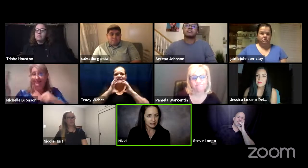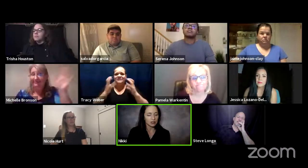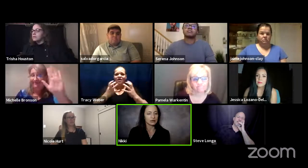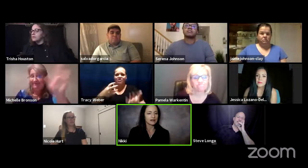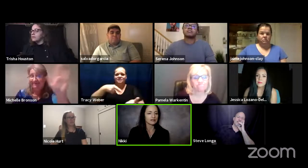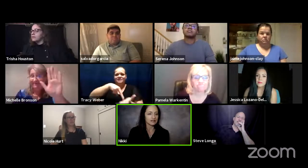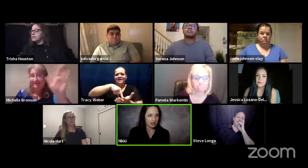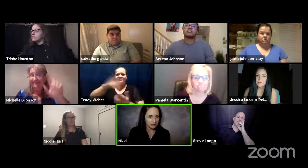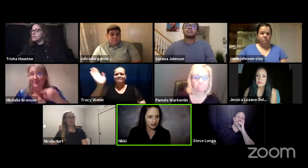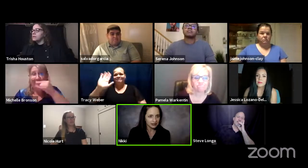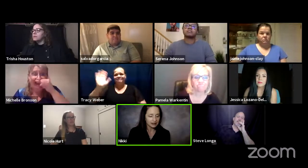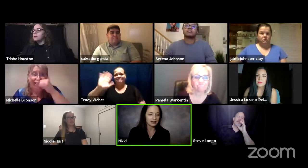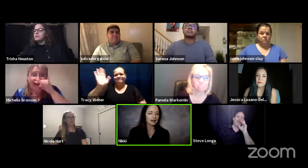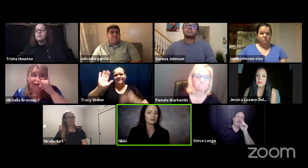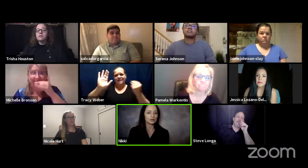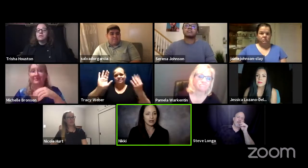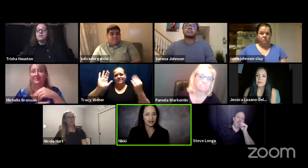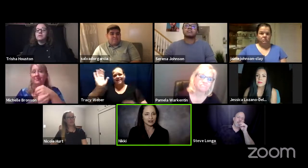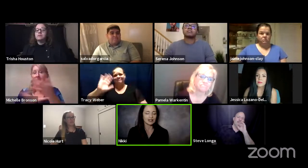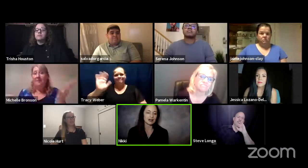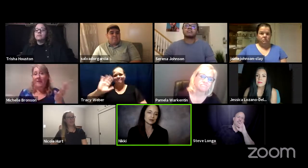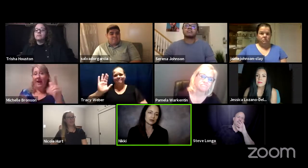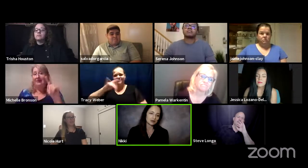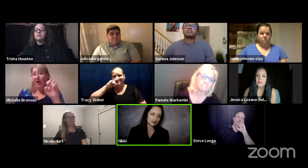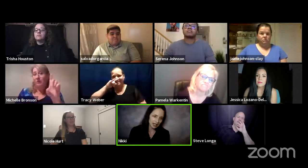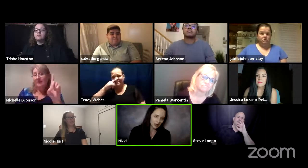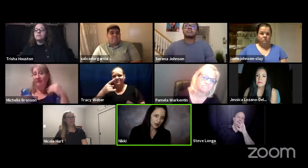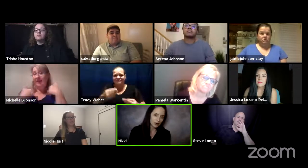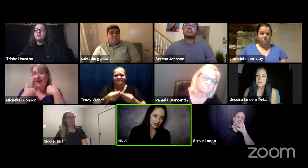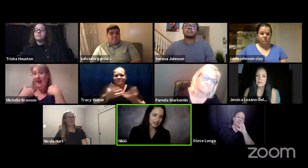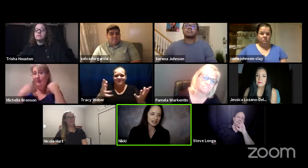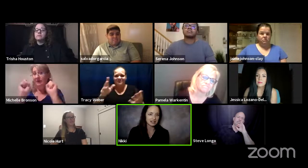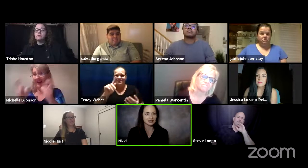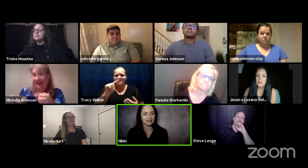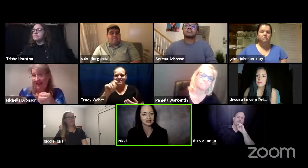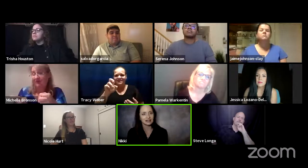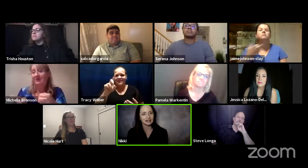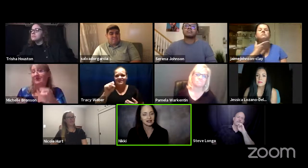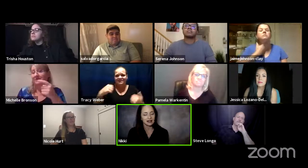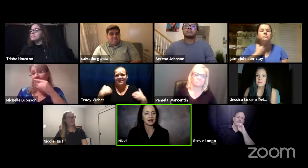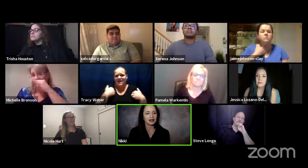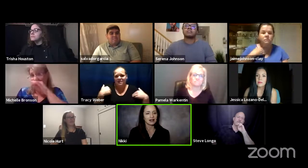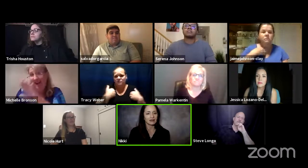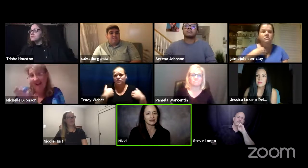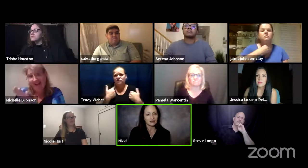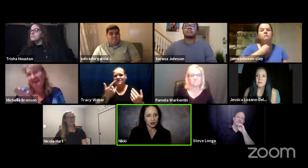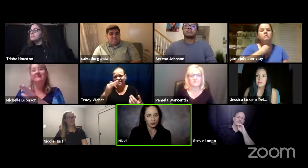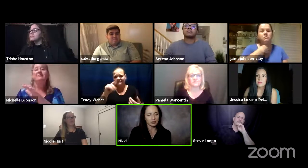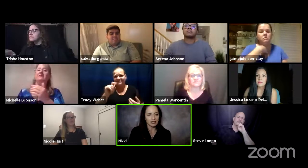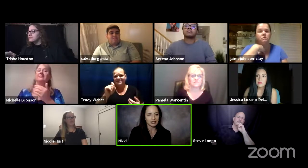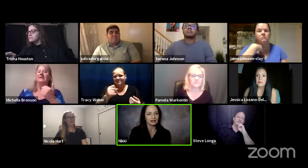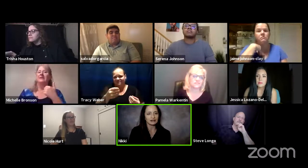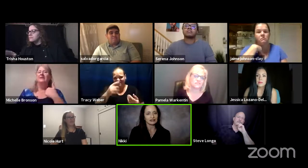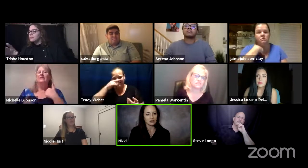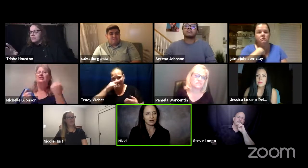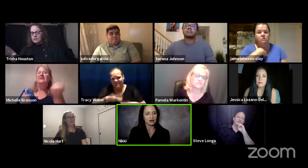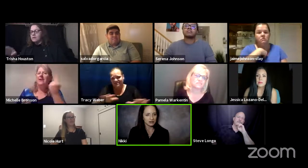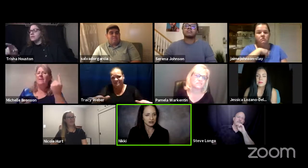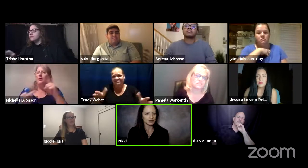We will have salad. We'll pass those out. We'll say hello and wave to the kids. There will be small gifts for